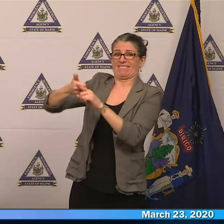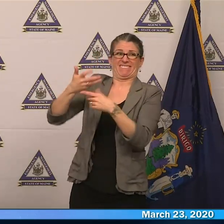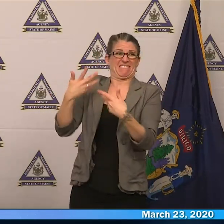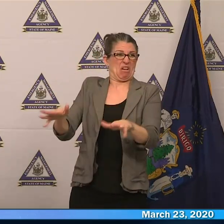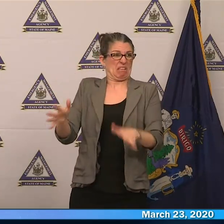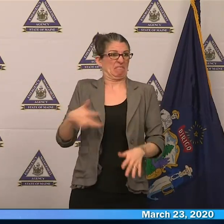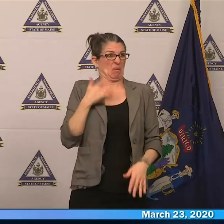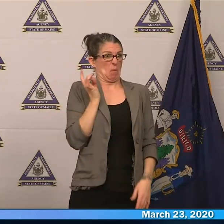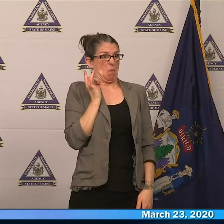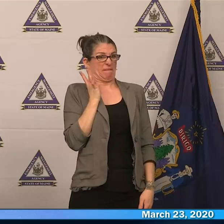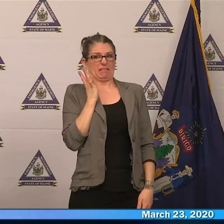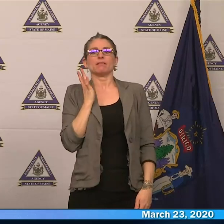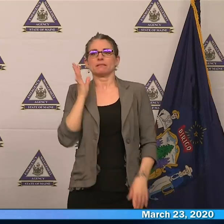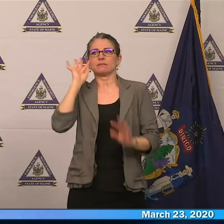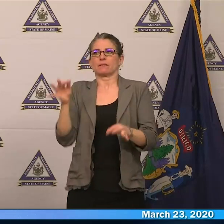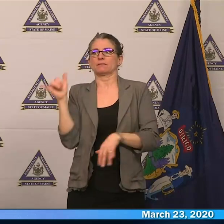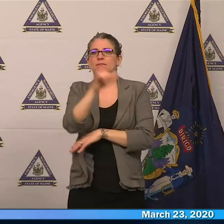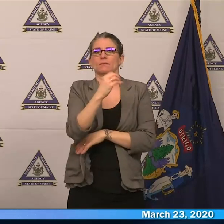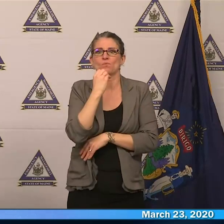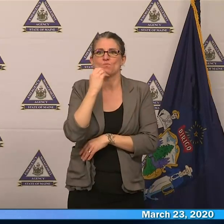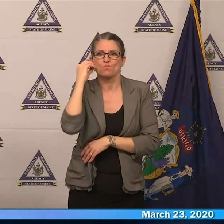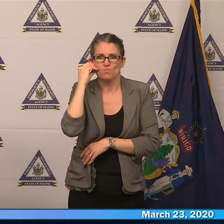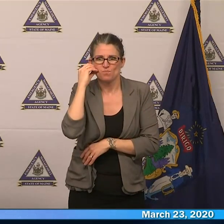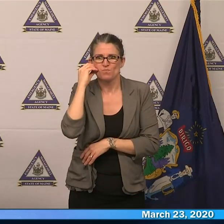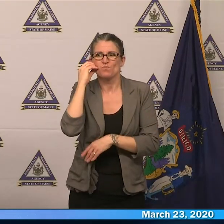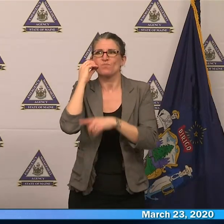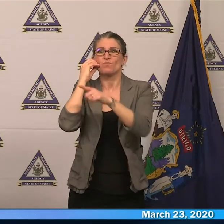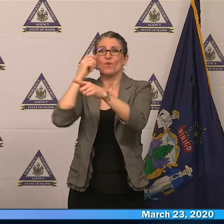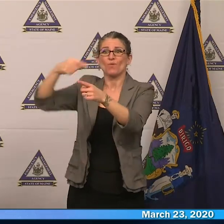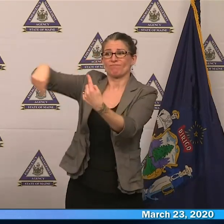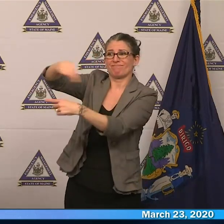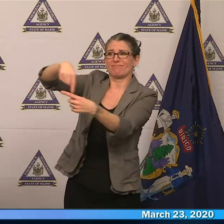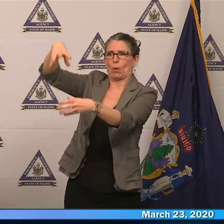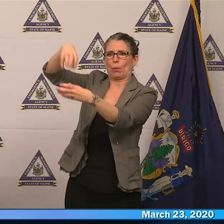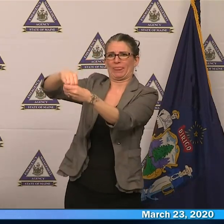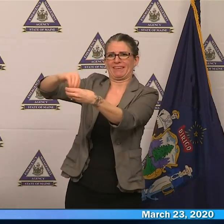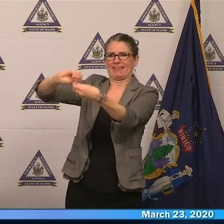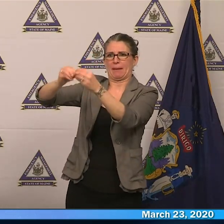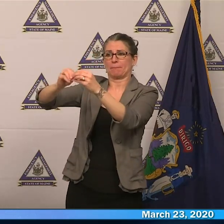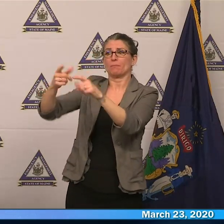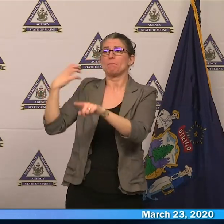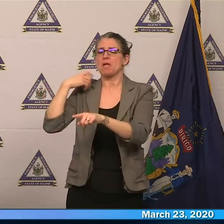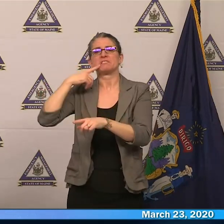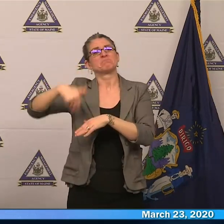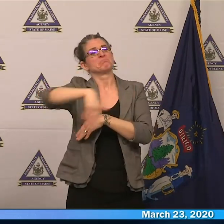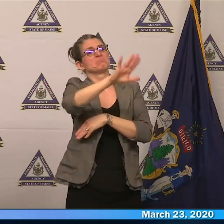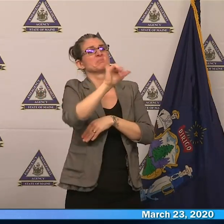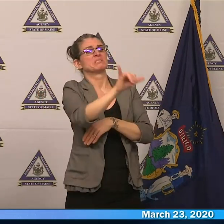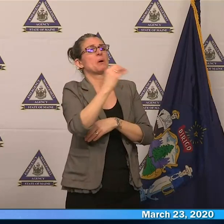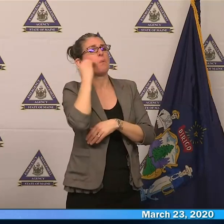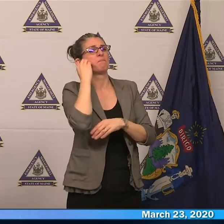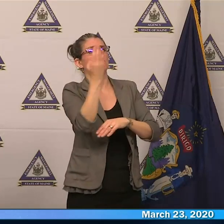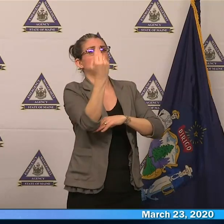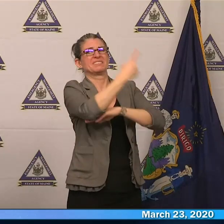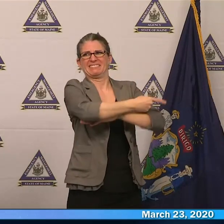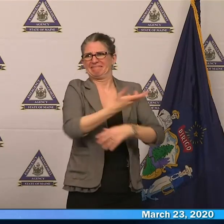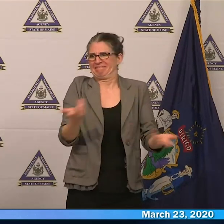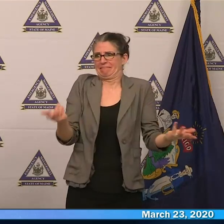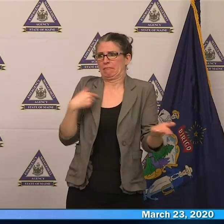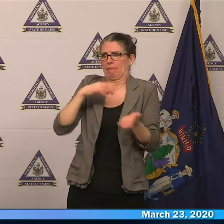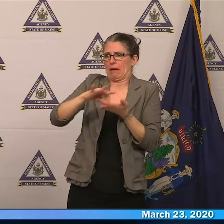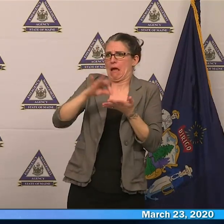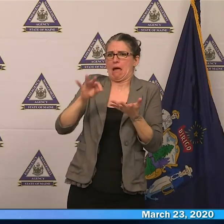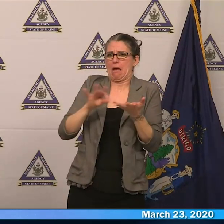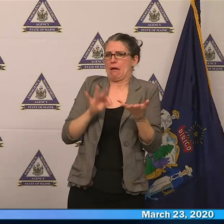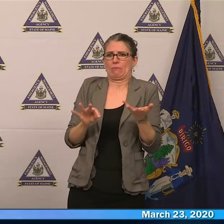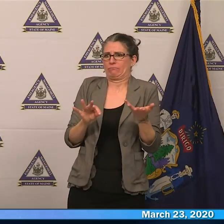those numbers to Maine CDC. We'll get you the latest number that we have, but please recognize that others are out there operationalizing that